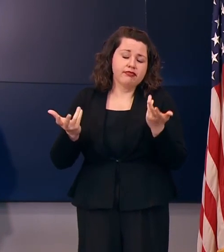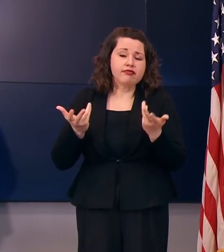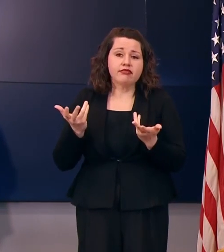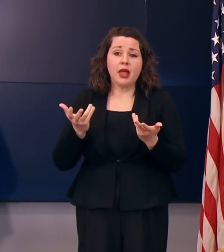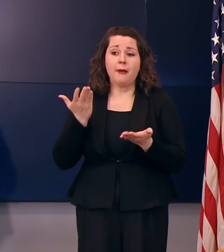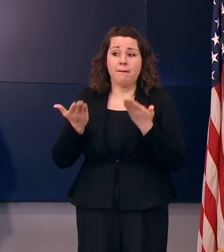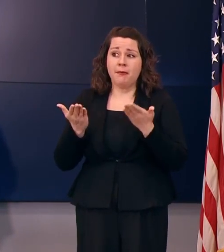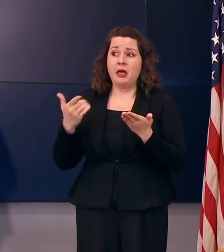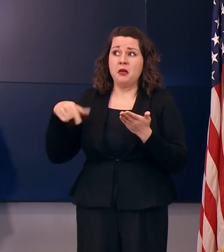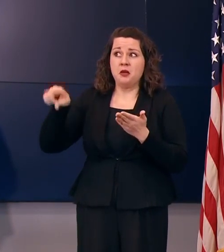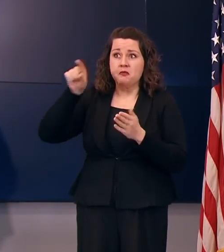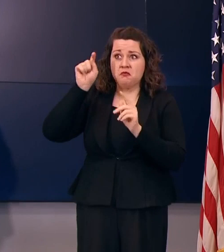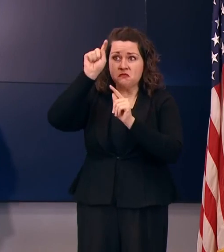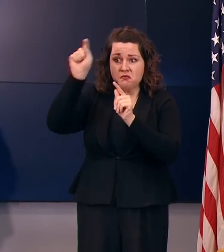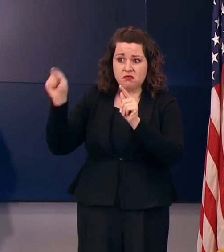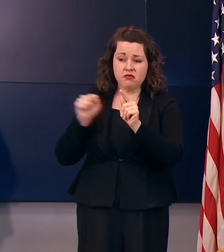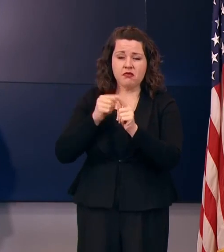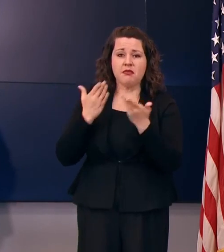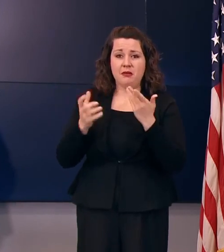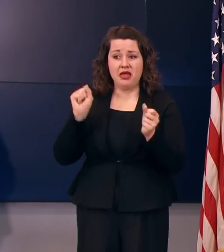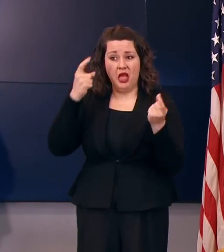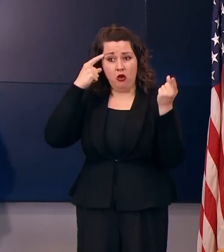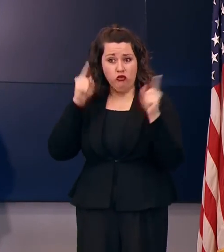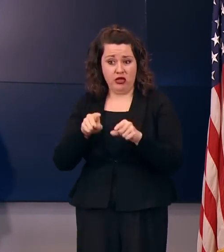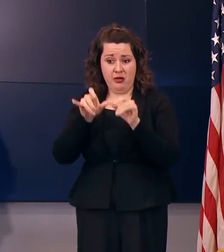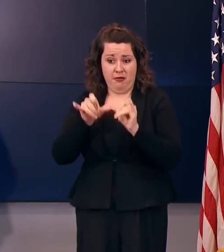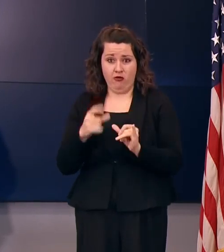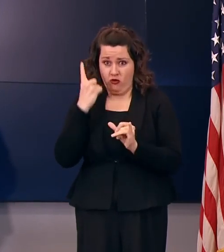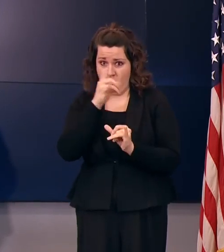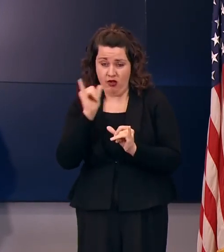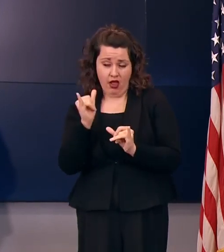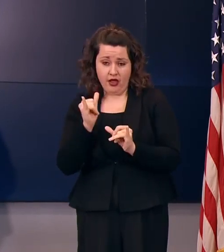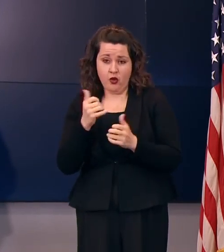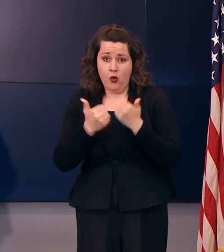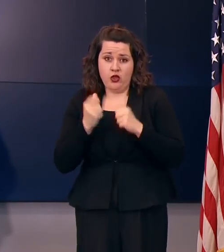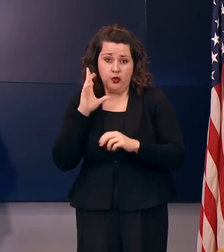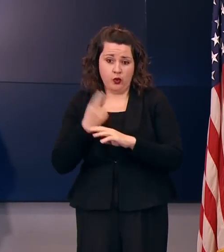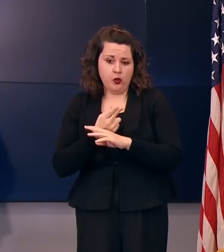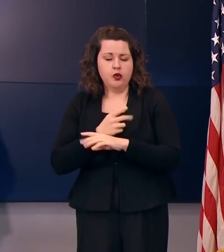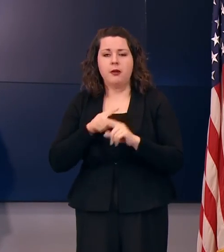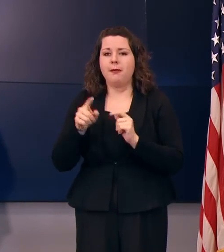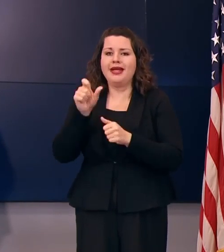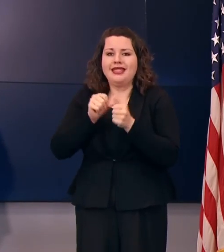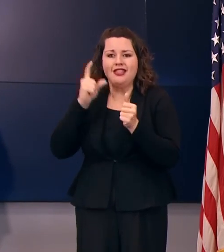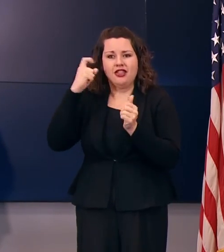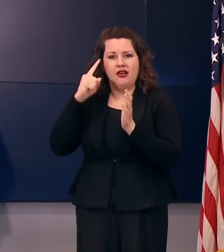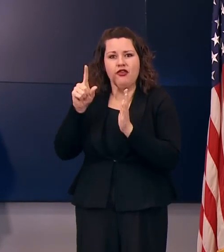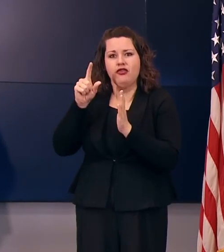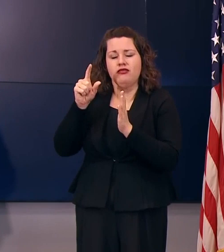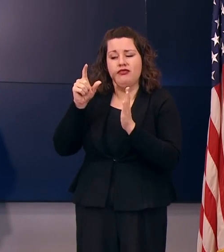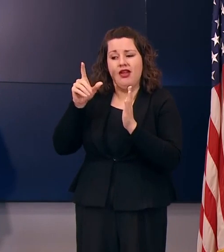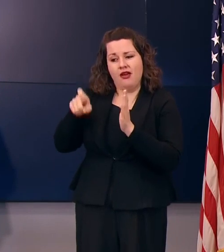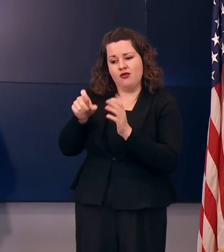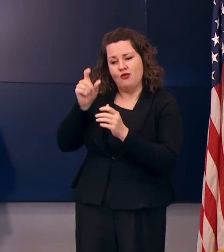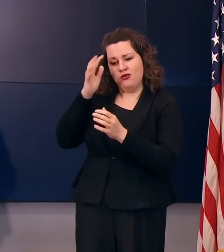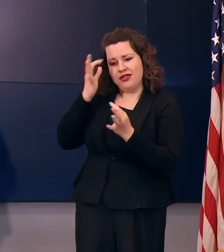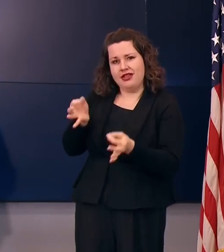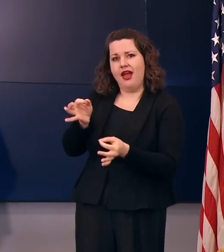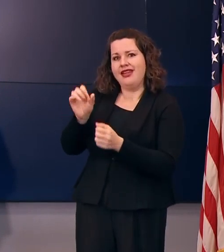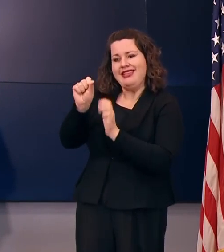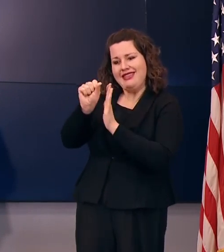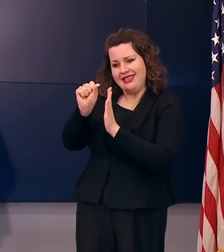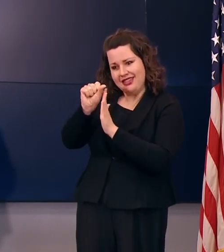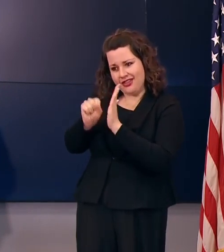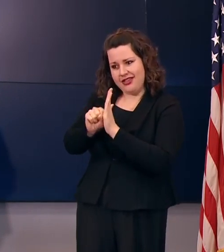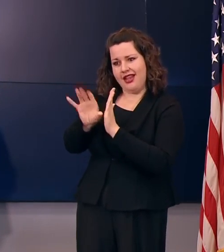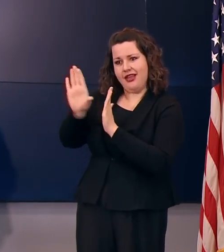some agreement in what those metrics may look like. Every governor is going to have to take a look at what's happening in their state and make those decisions based